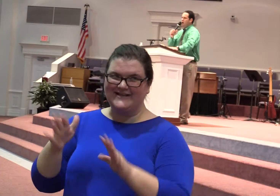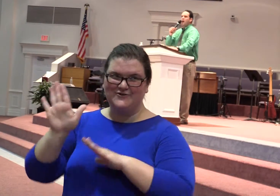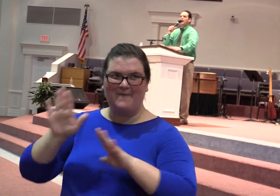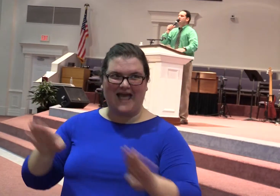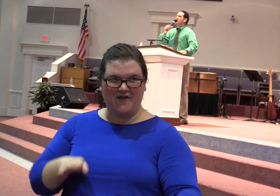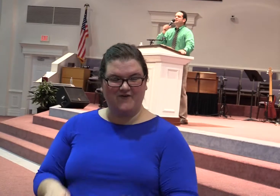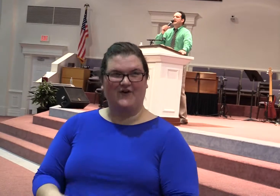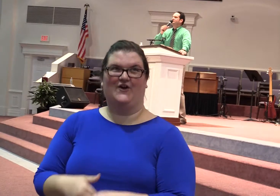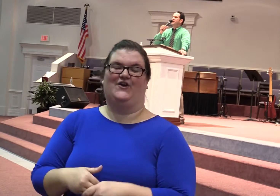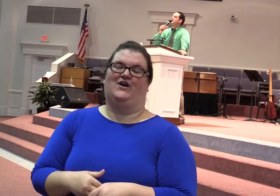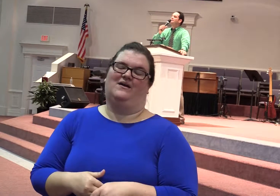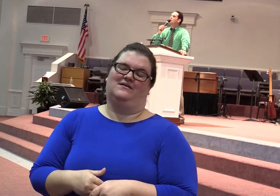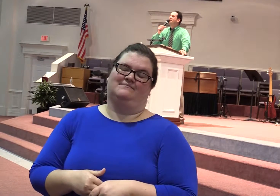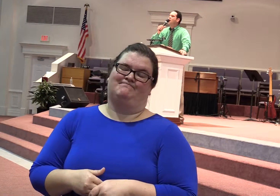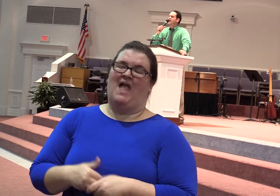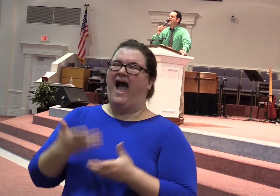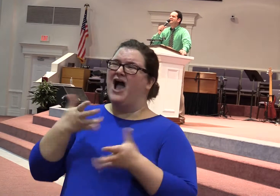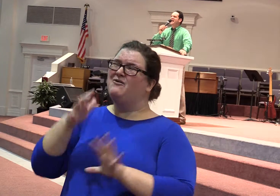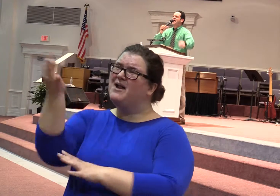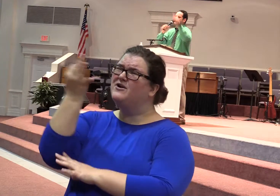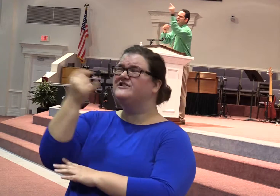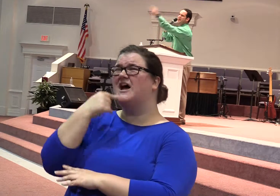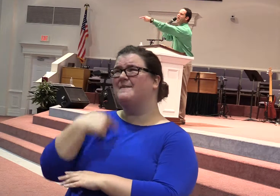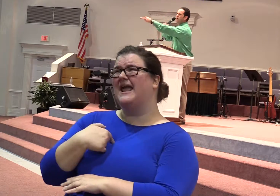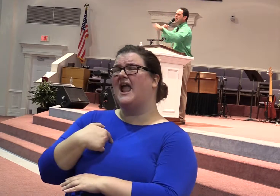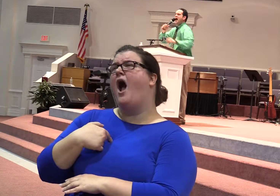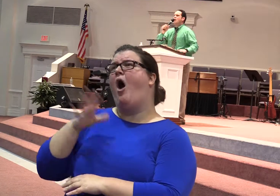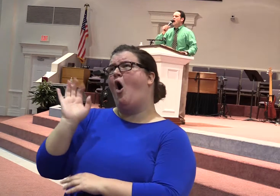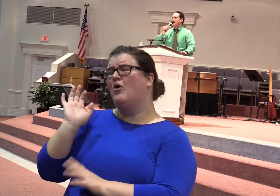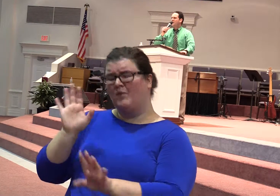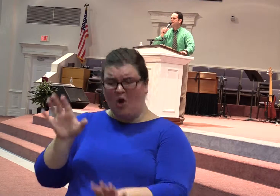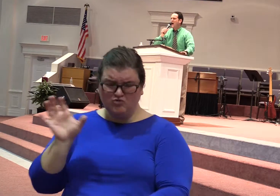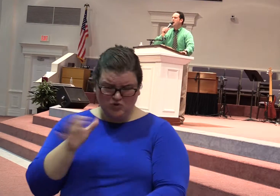Right. I don't want a preacher that tell me I'm doing okay and then I end up in hell.